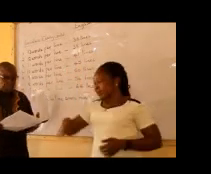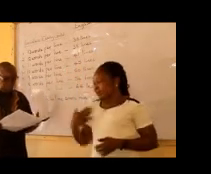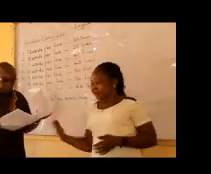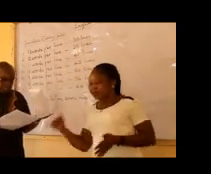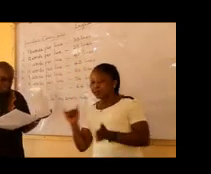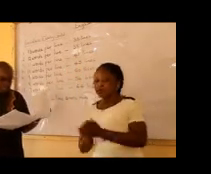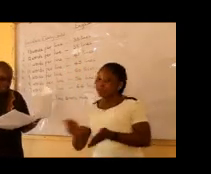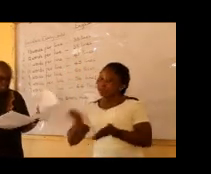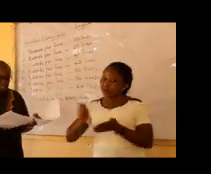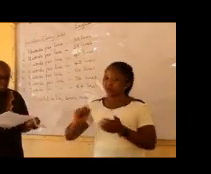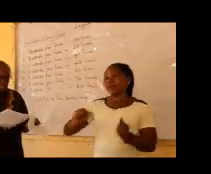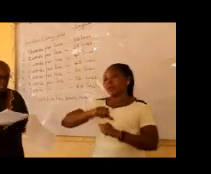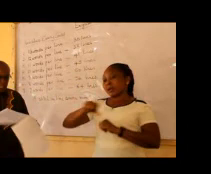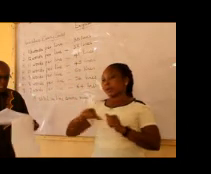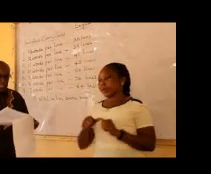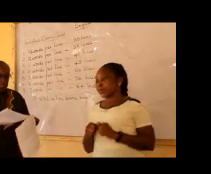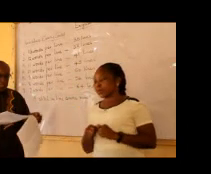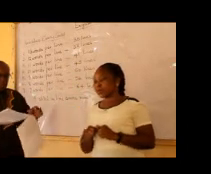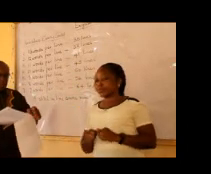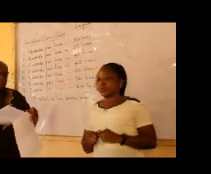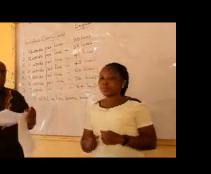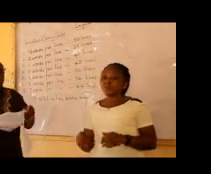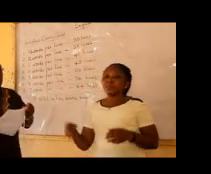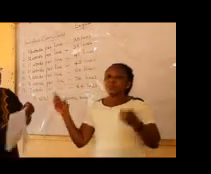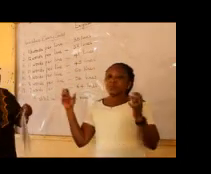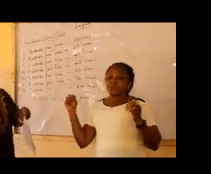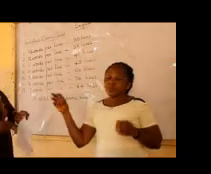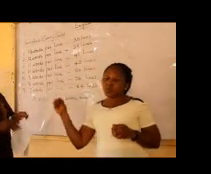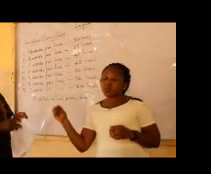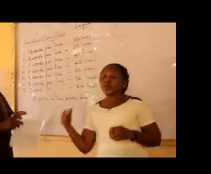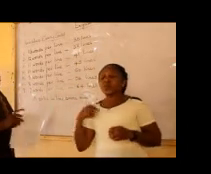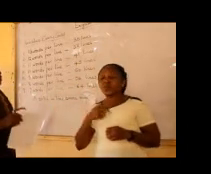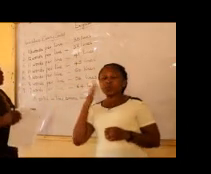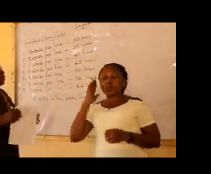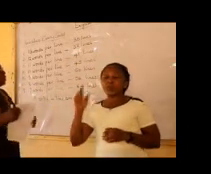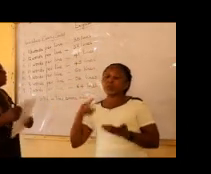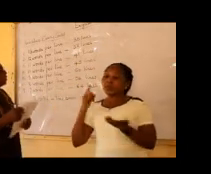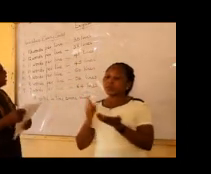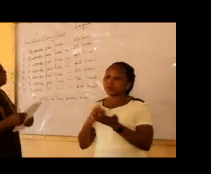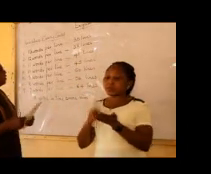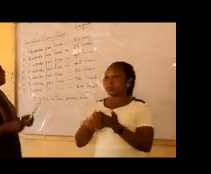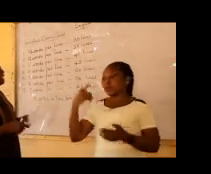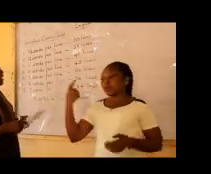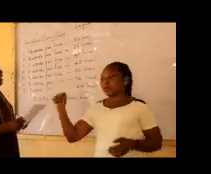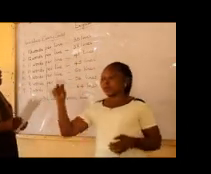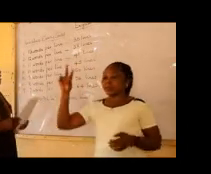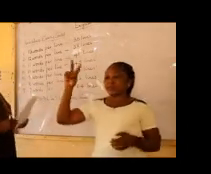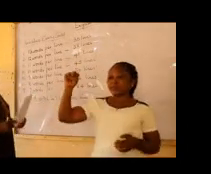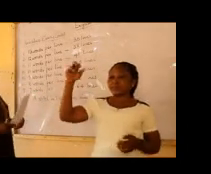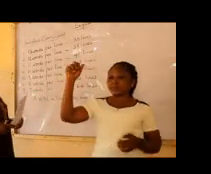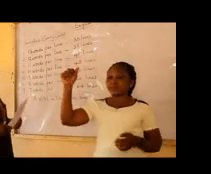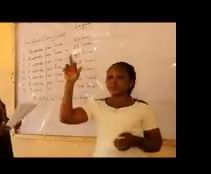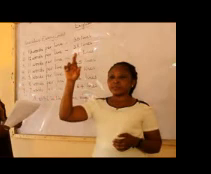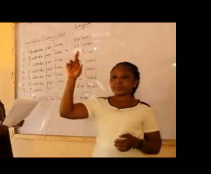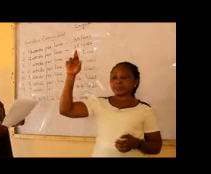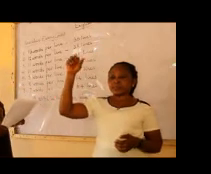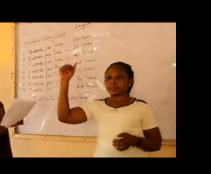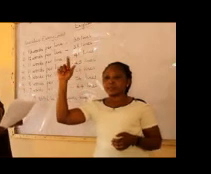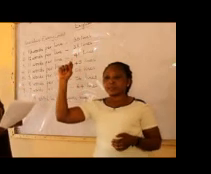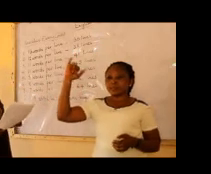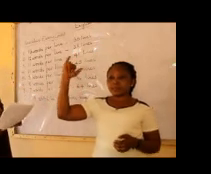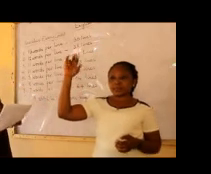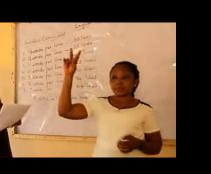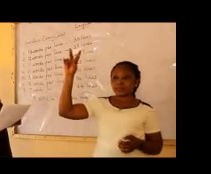will discuss the narrative essay, and I told you using an